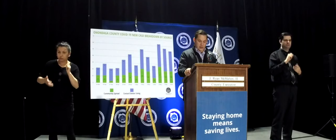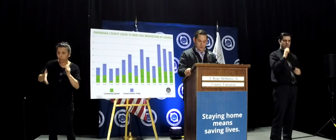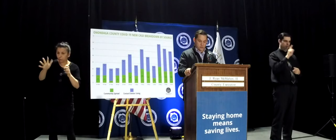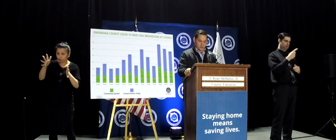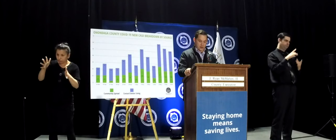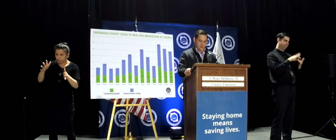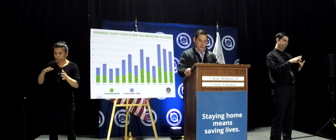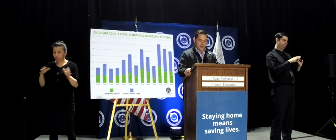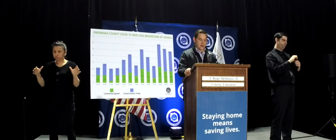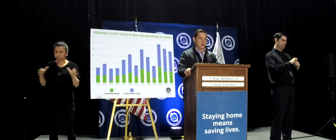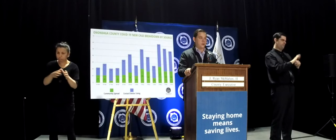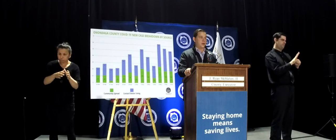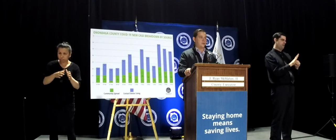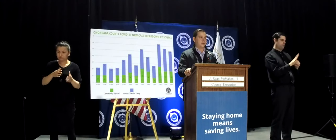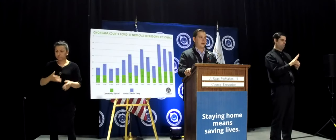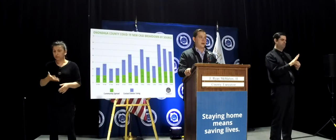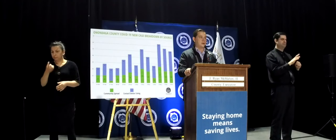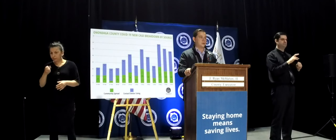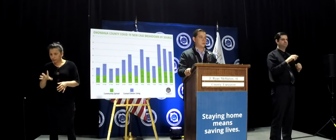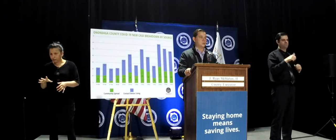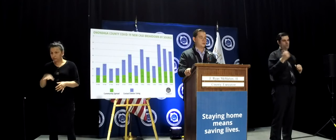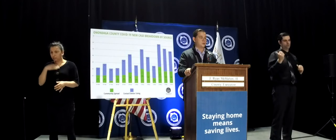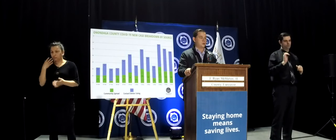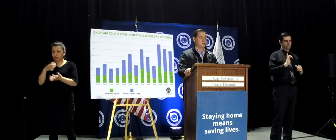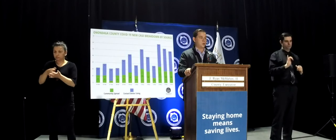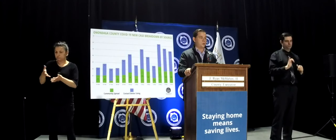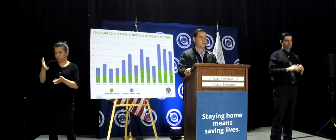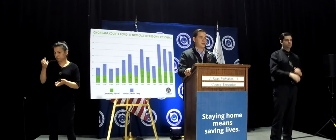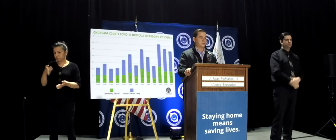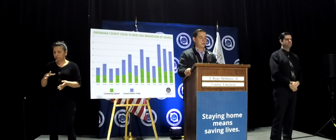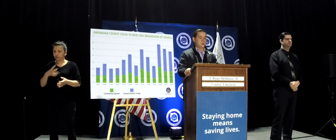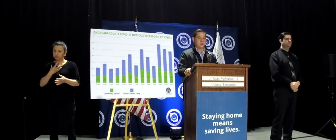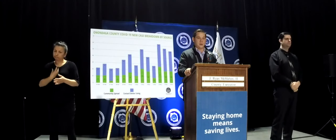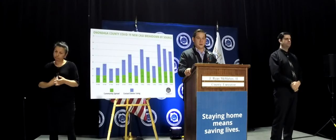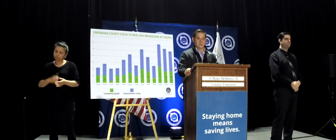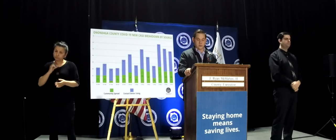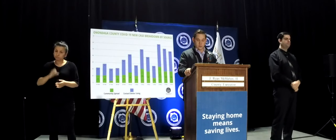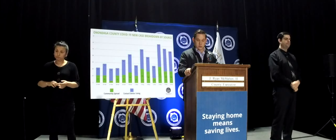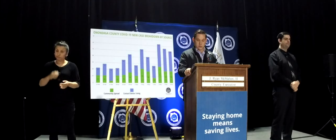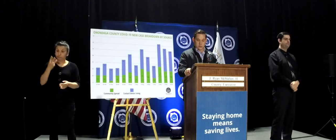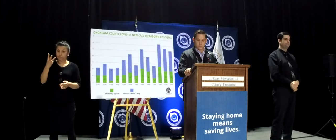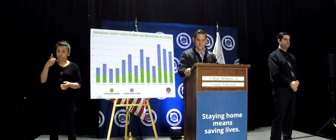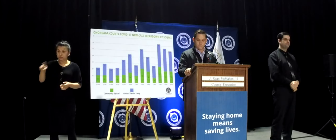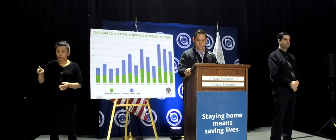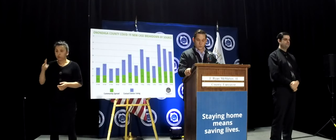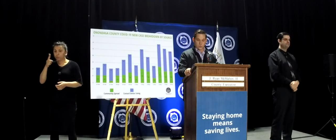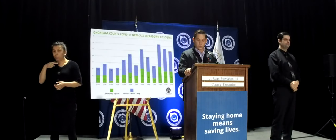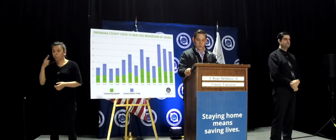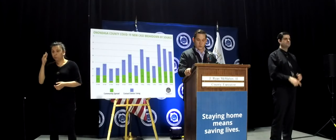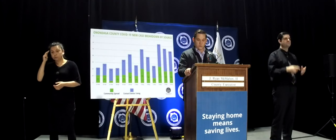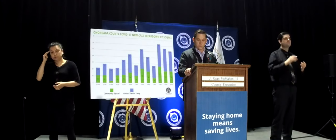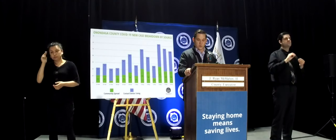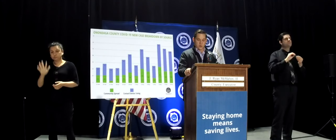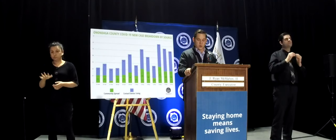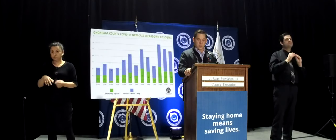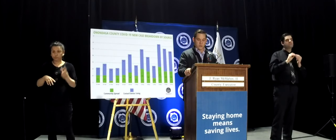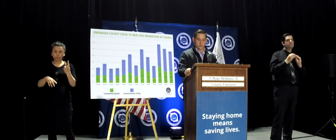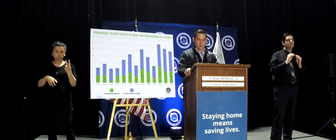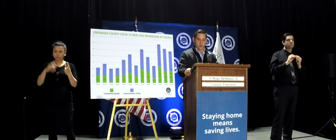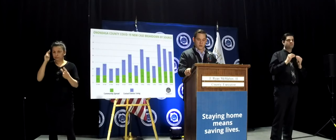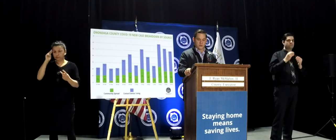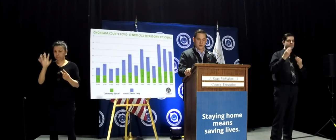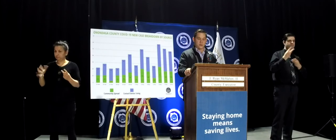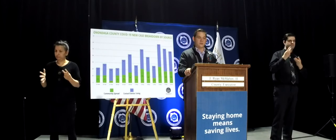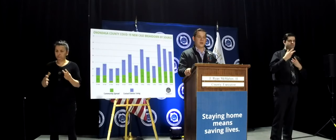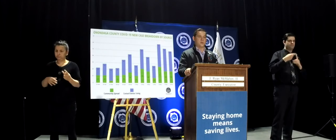neighbors in the hospital, I have that data. I don't have data on who's in the nursing home, except certainly one of our neighbors